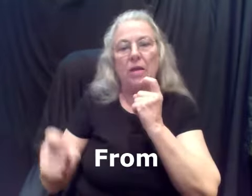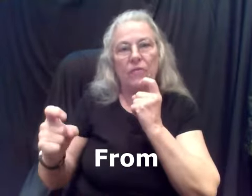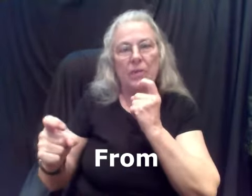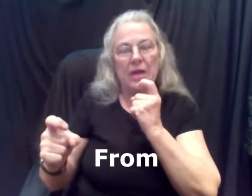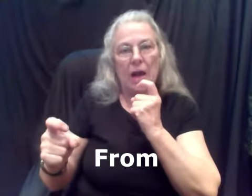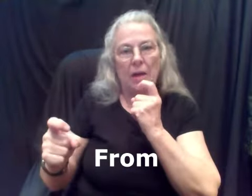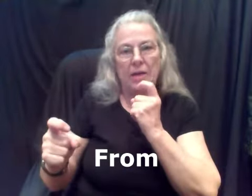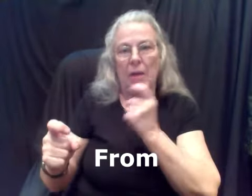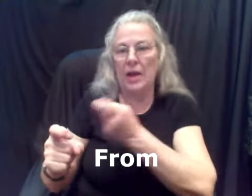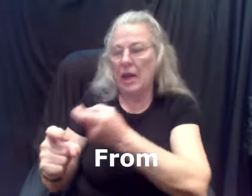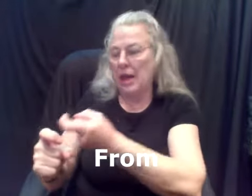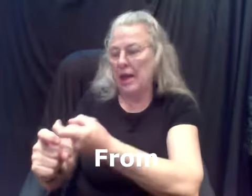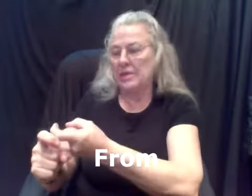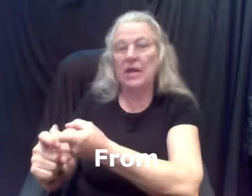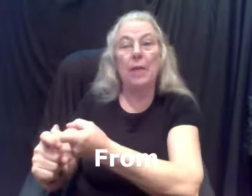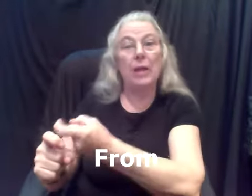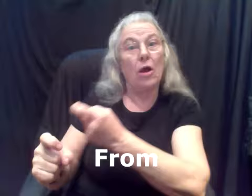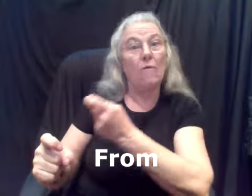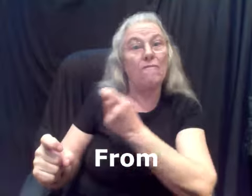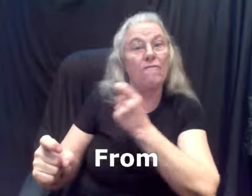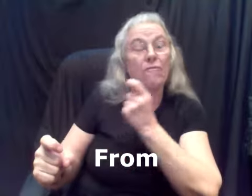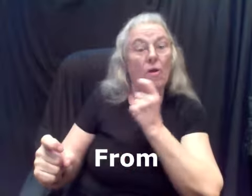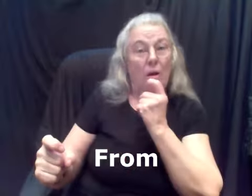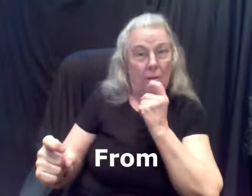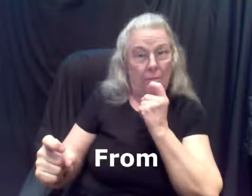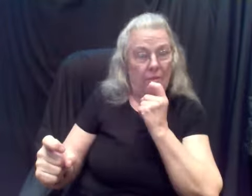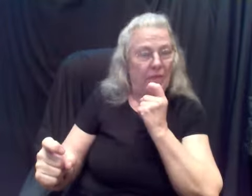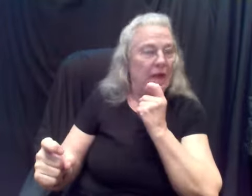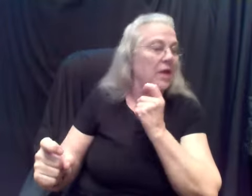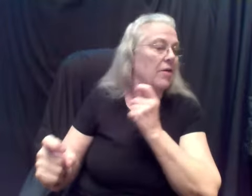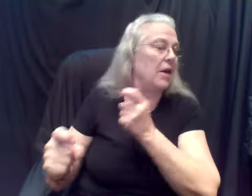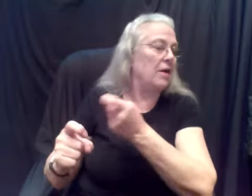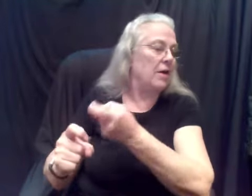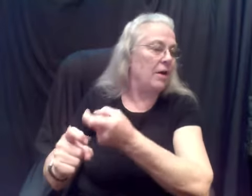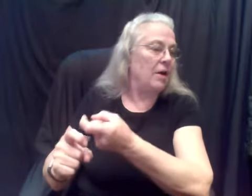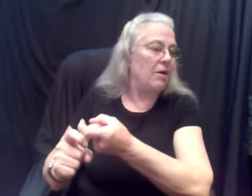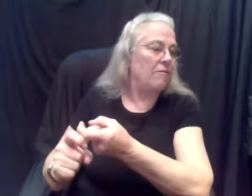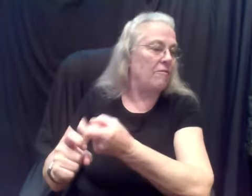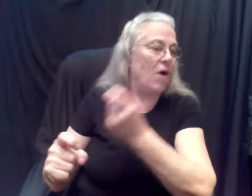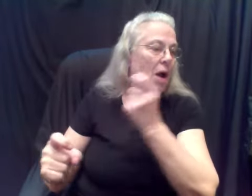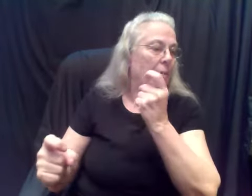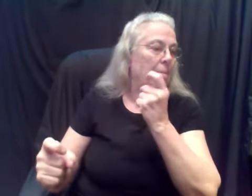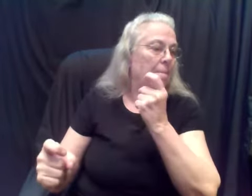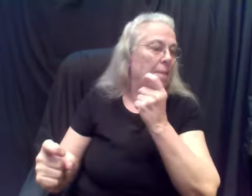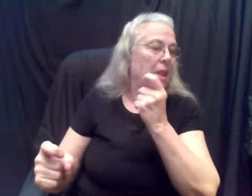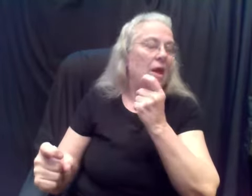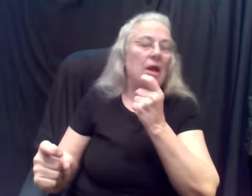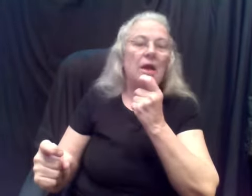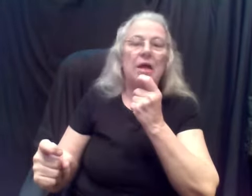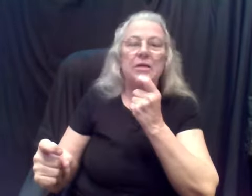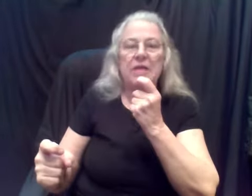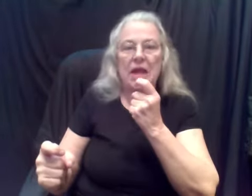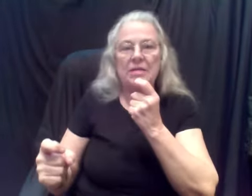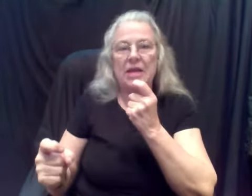the non-dominant. It's coming from that area. From. Day to day.